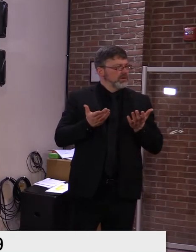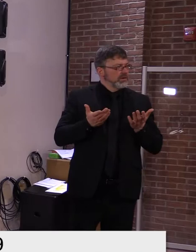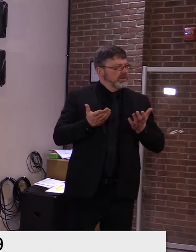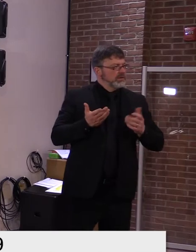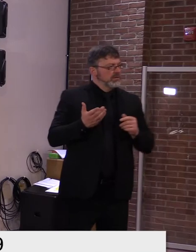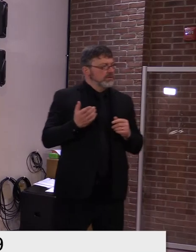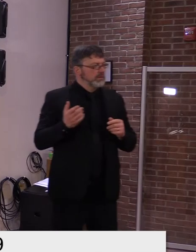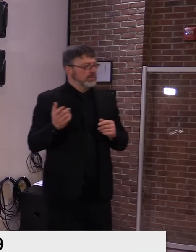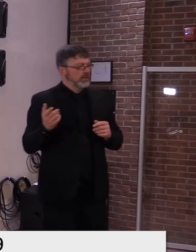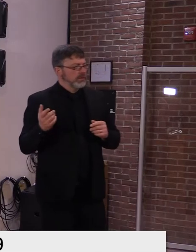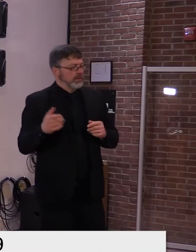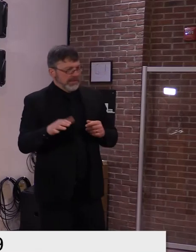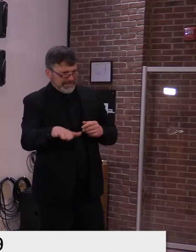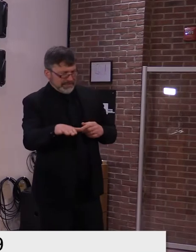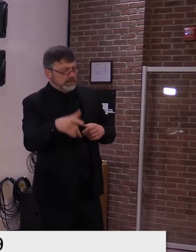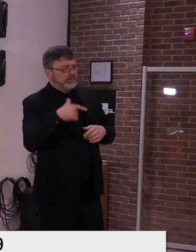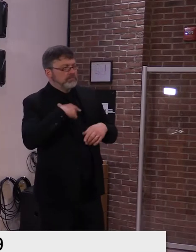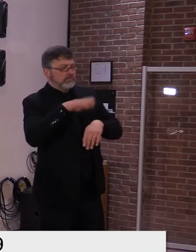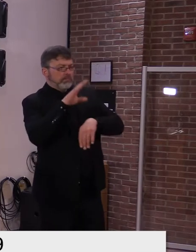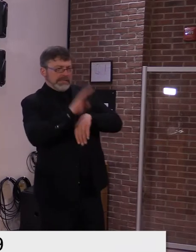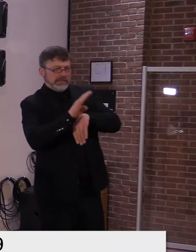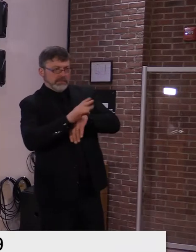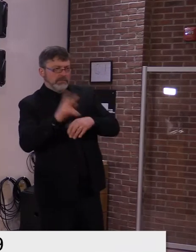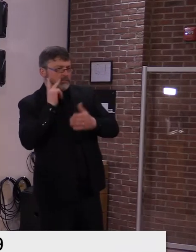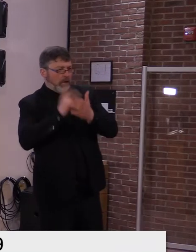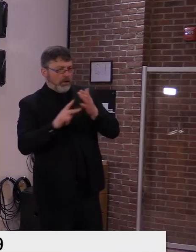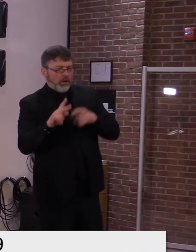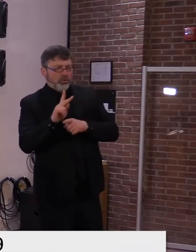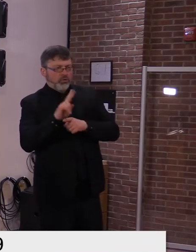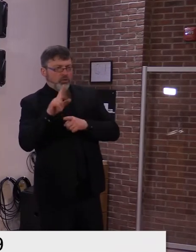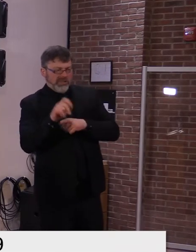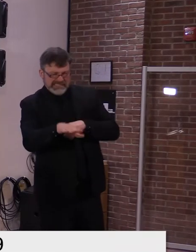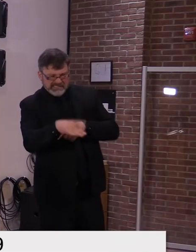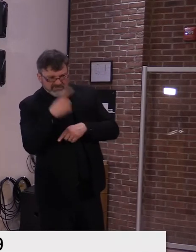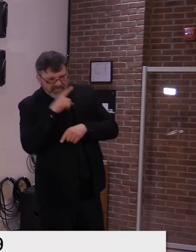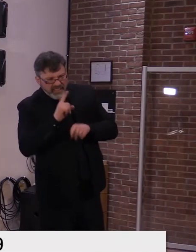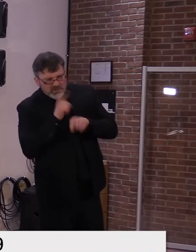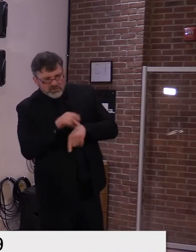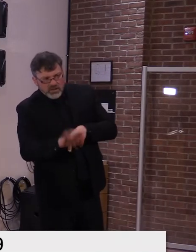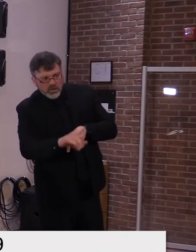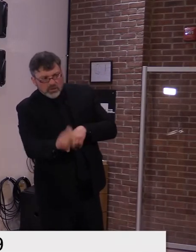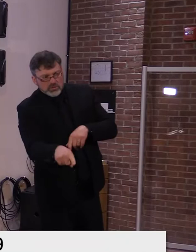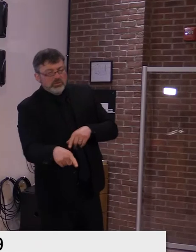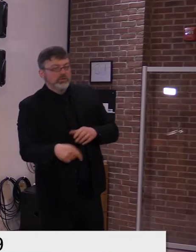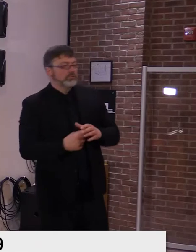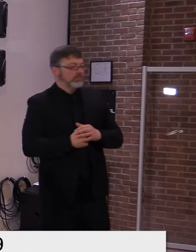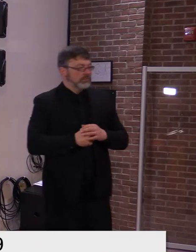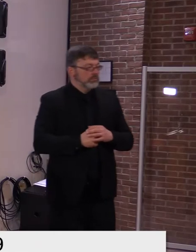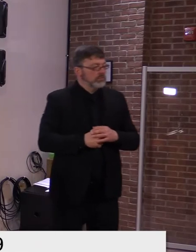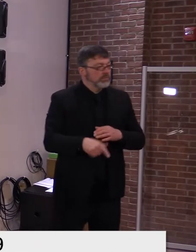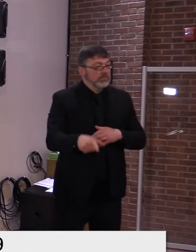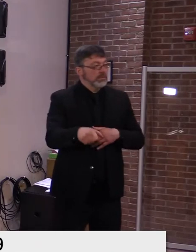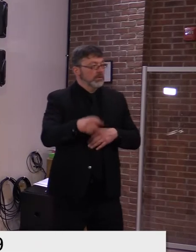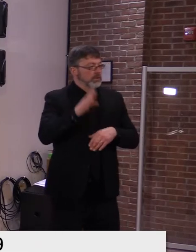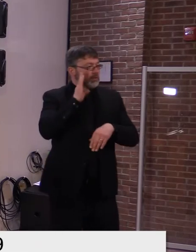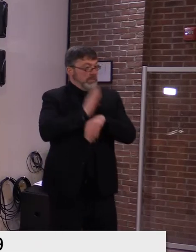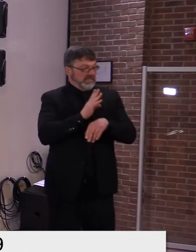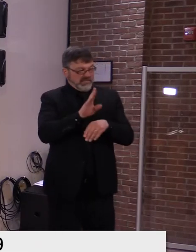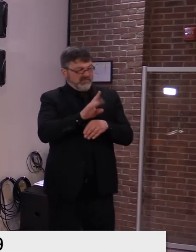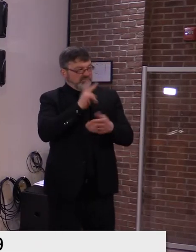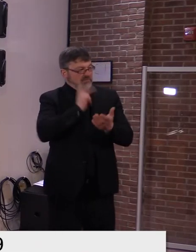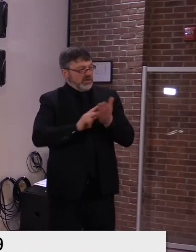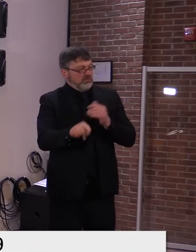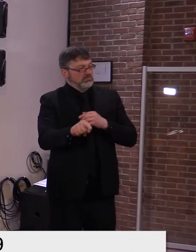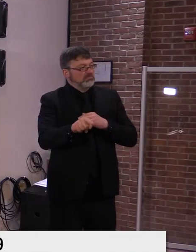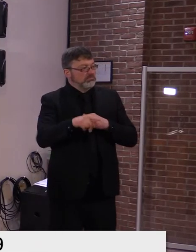Hey there, sure. I'll take a stab. Dr. Levine might be able to help as well if I don't get to it. Sure. If a family, if